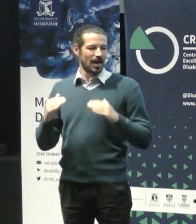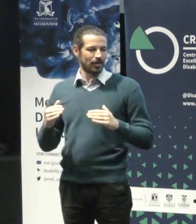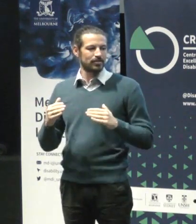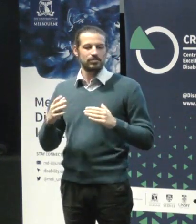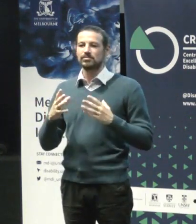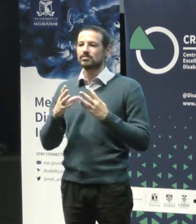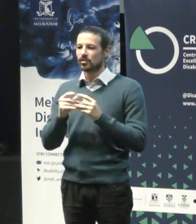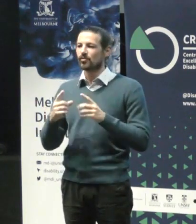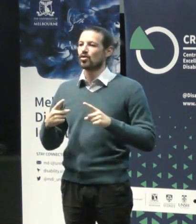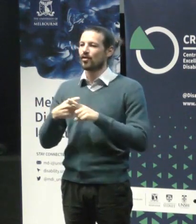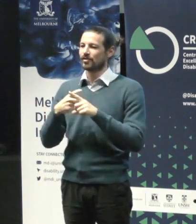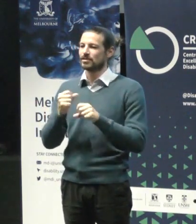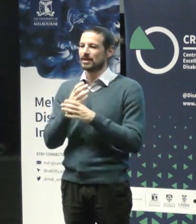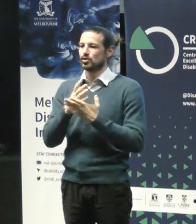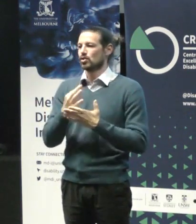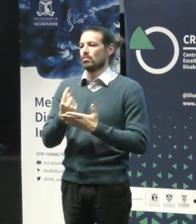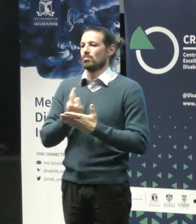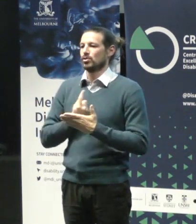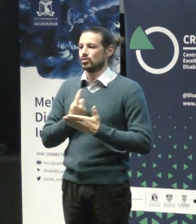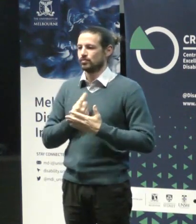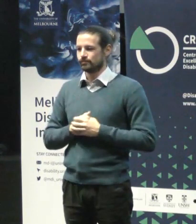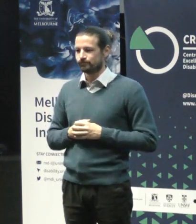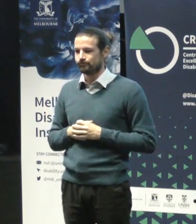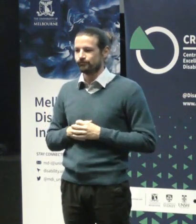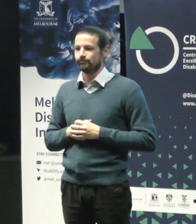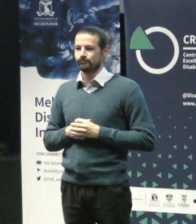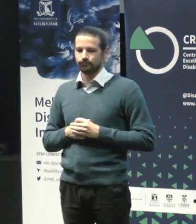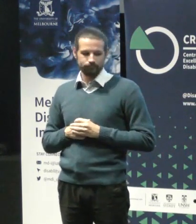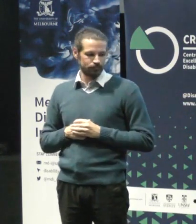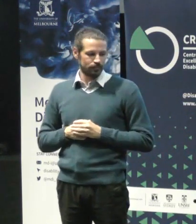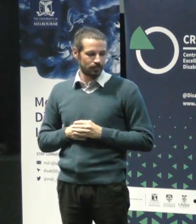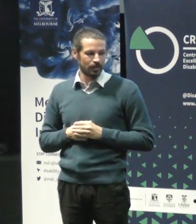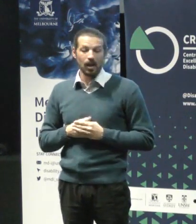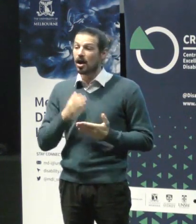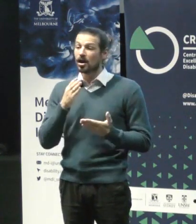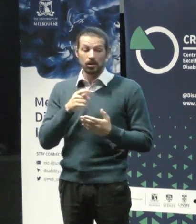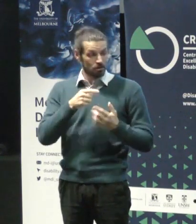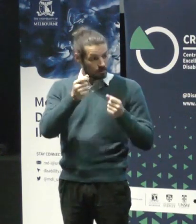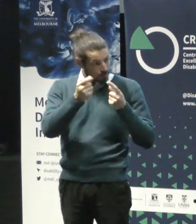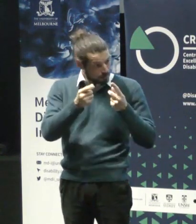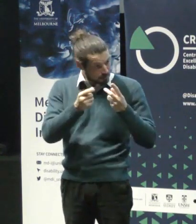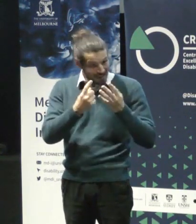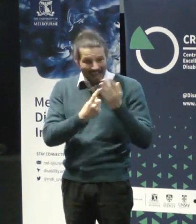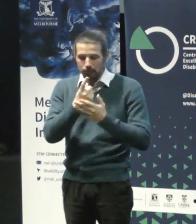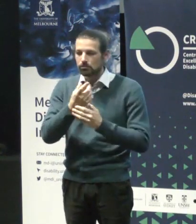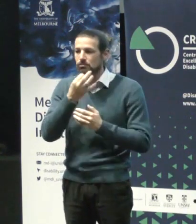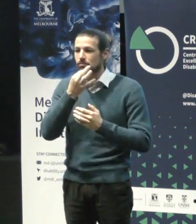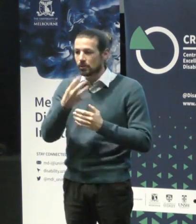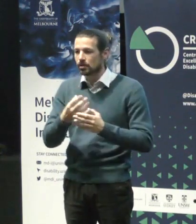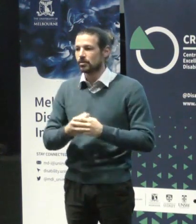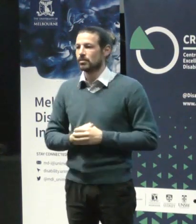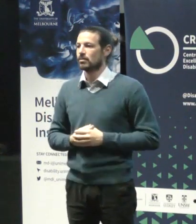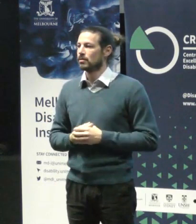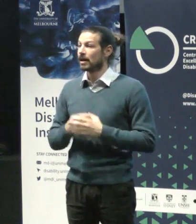personal, so you can resolve these issues. And it'd be surprising how little this is done. And has the